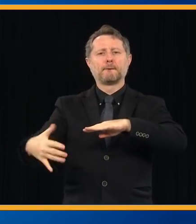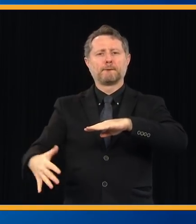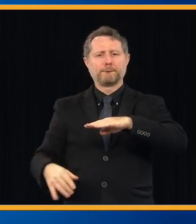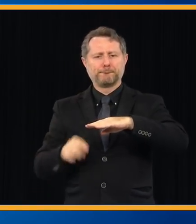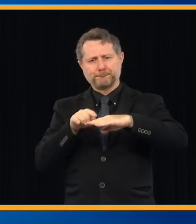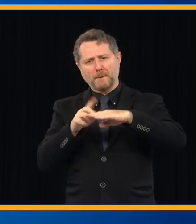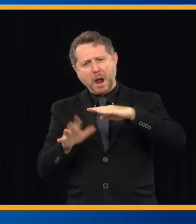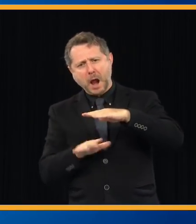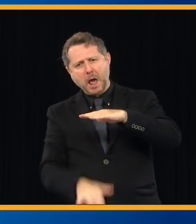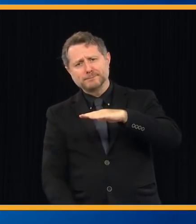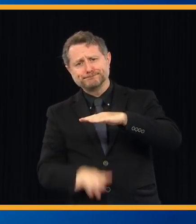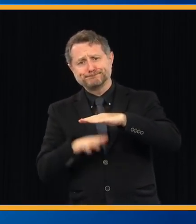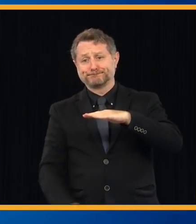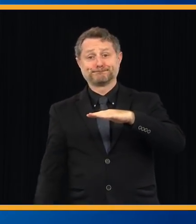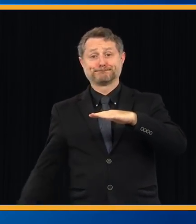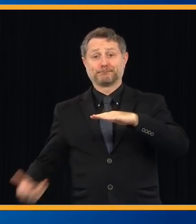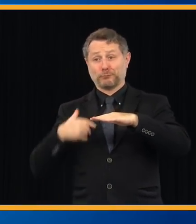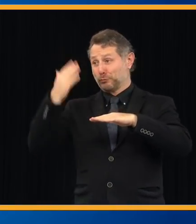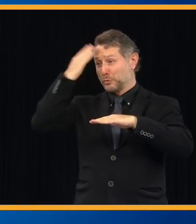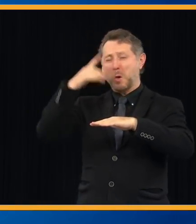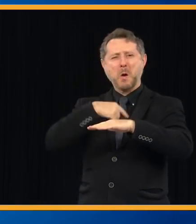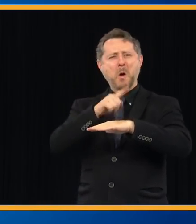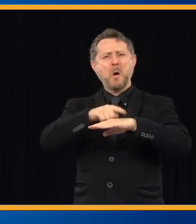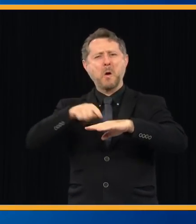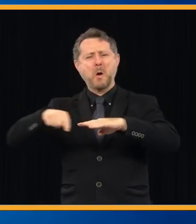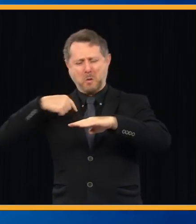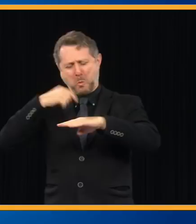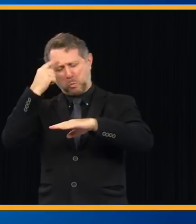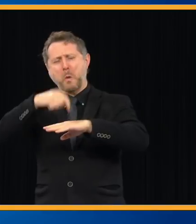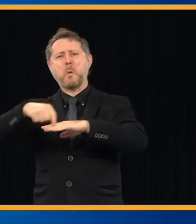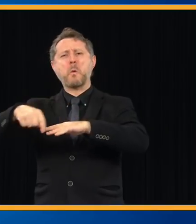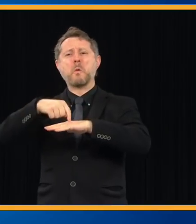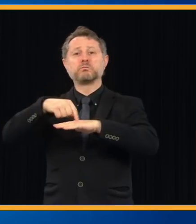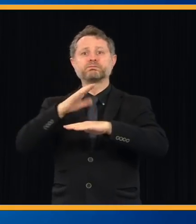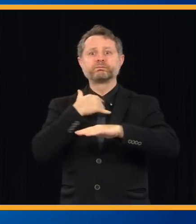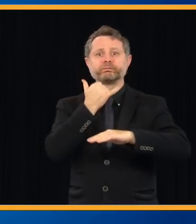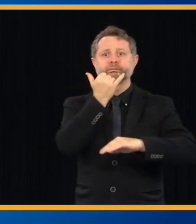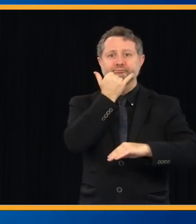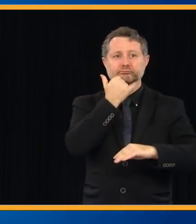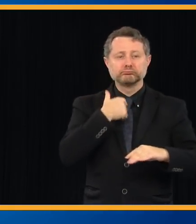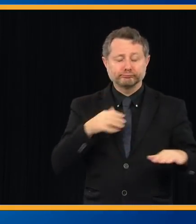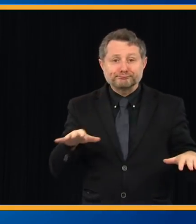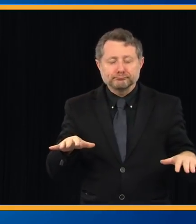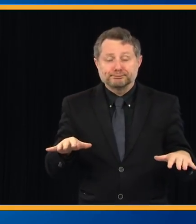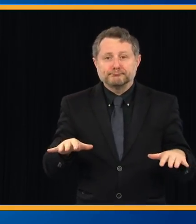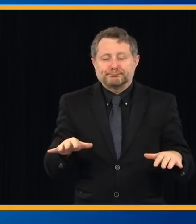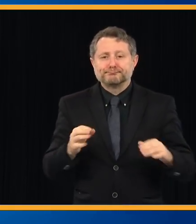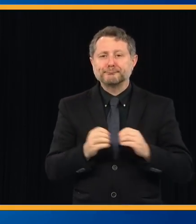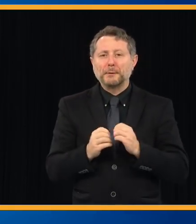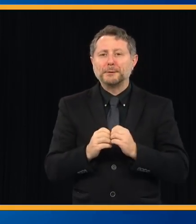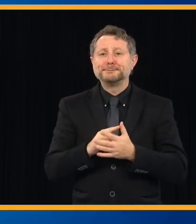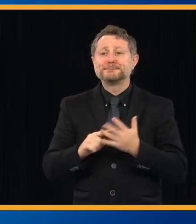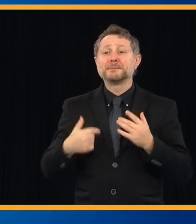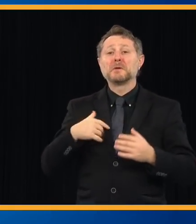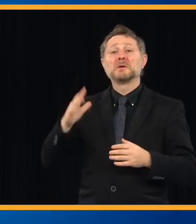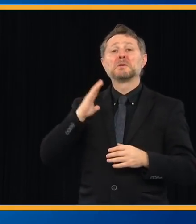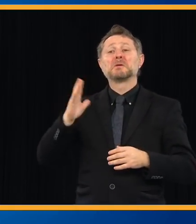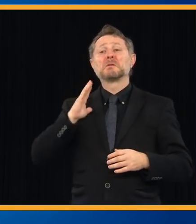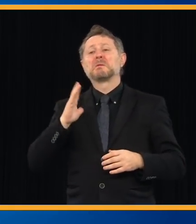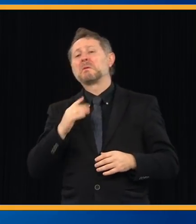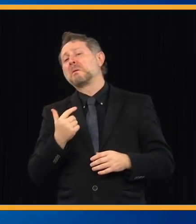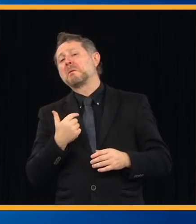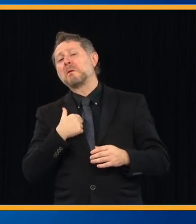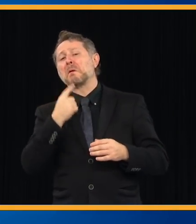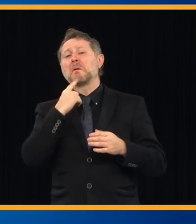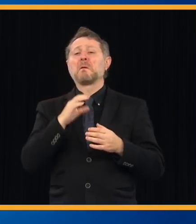some things that we thought were facts are now being revisited. We were told if you had